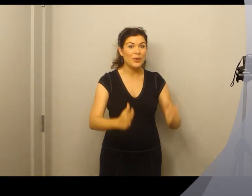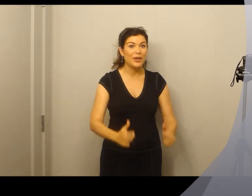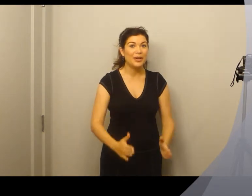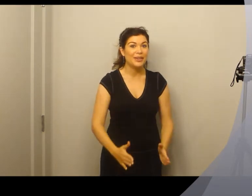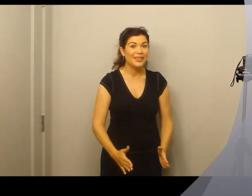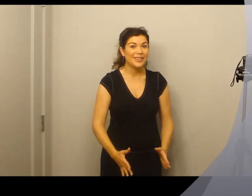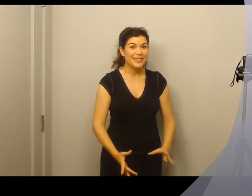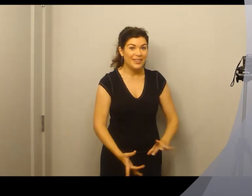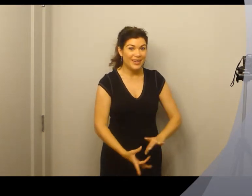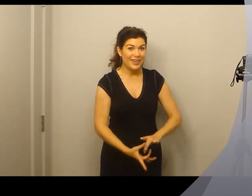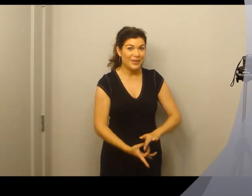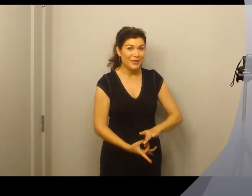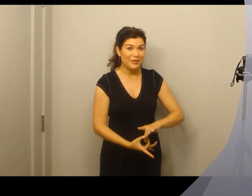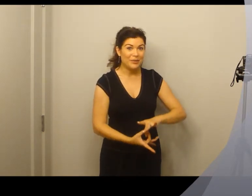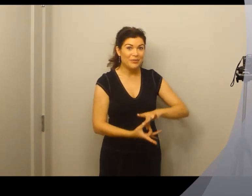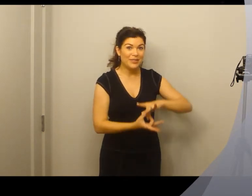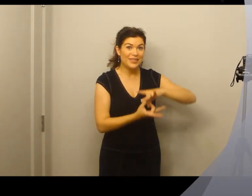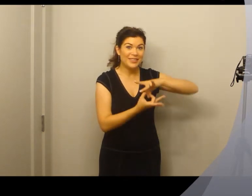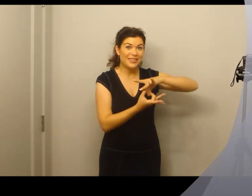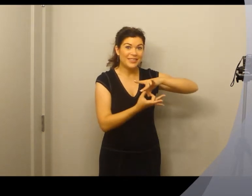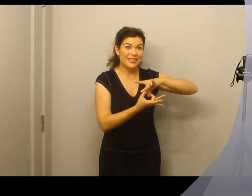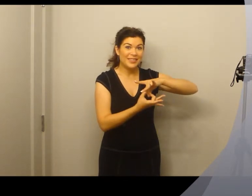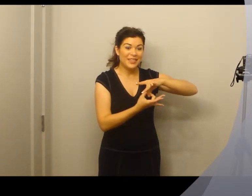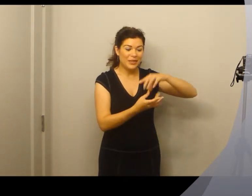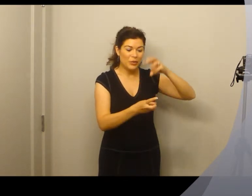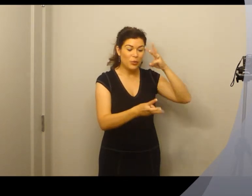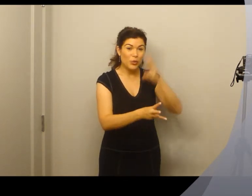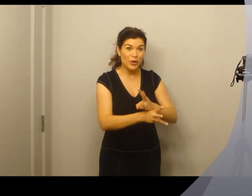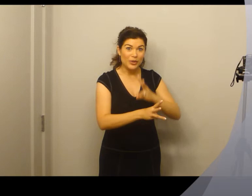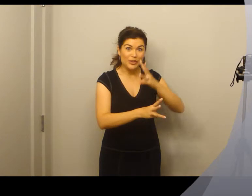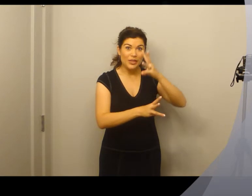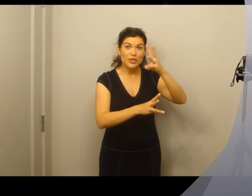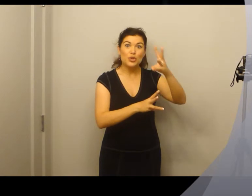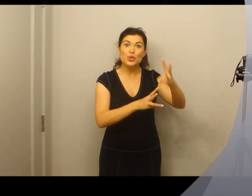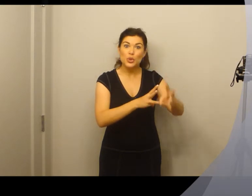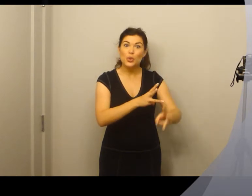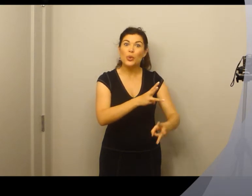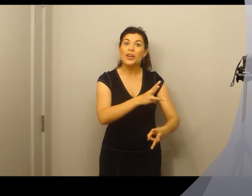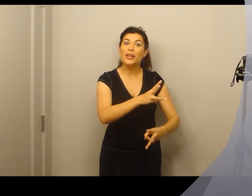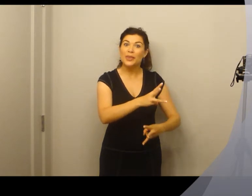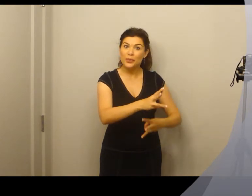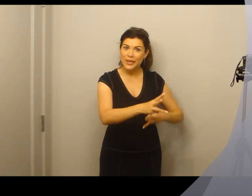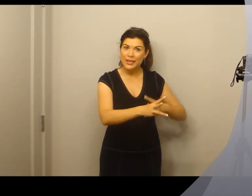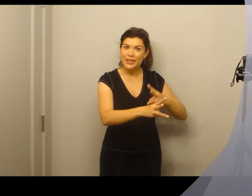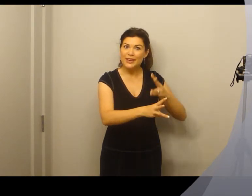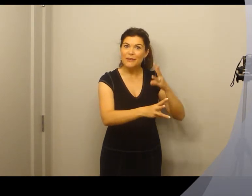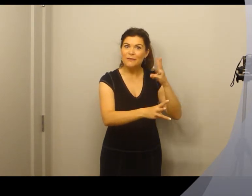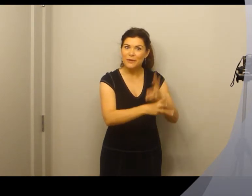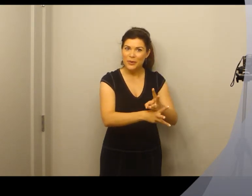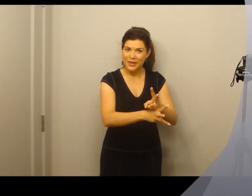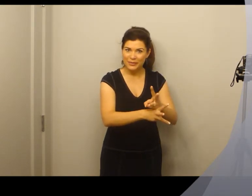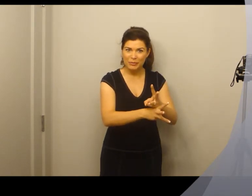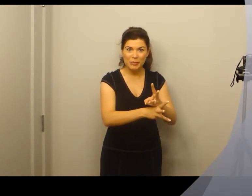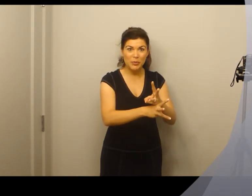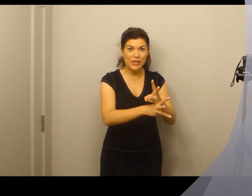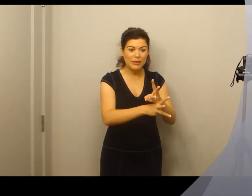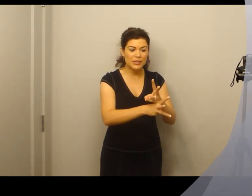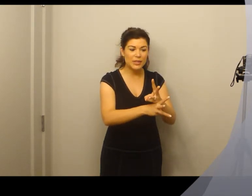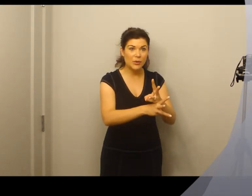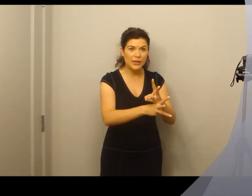Savior of the world. 2, 3, 4. Remember, we count slow on